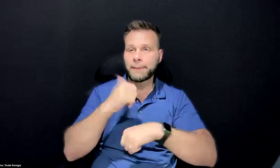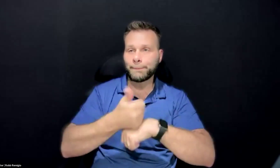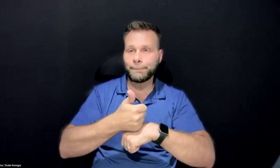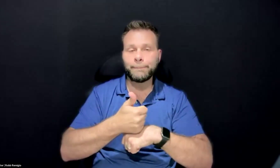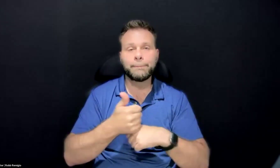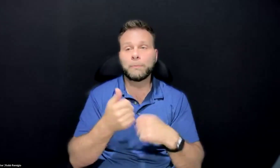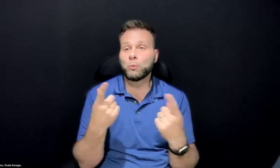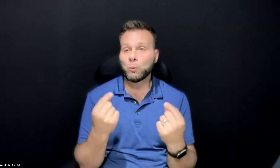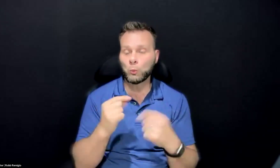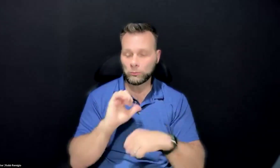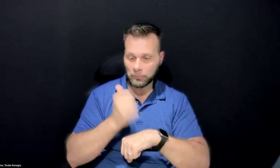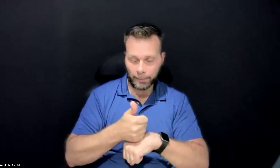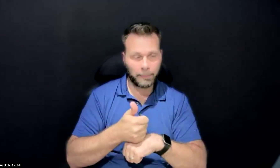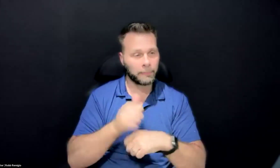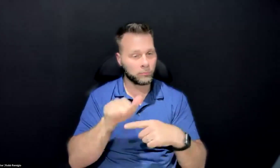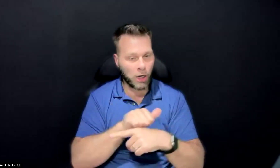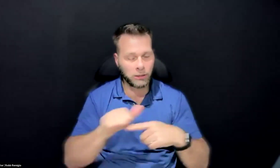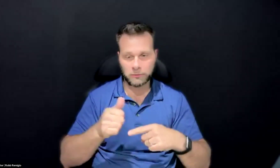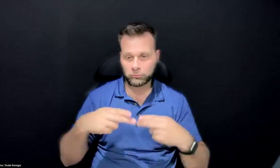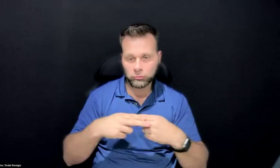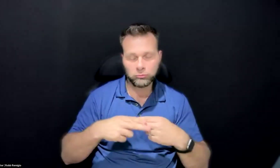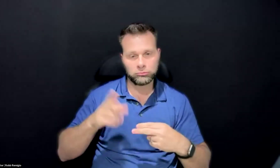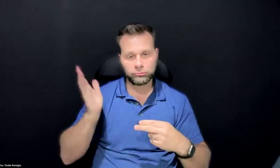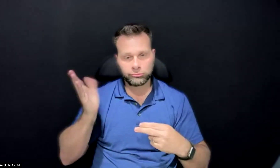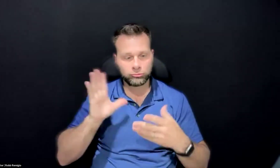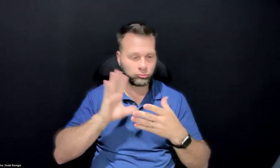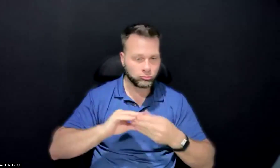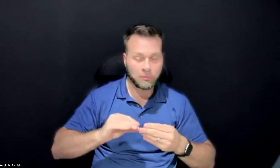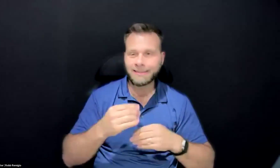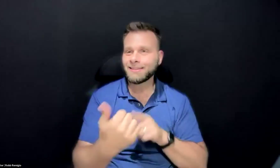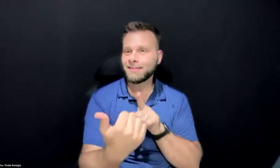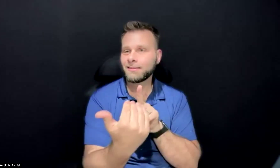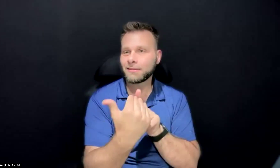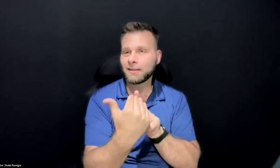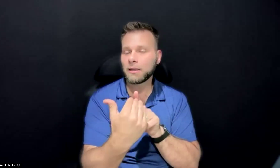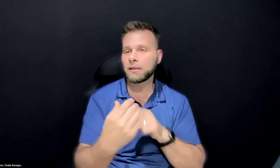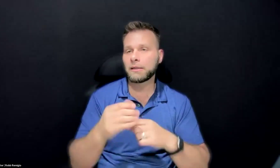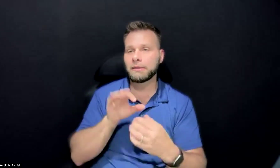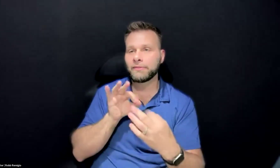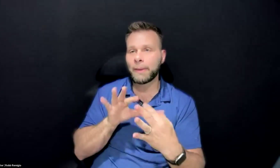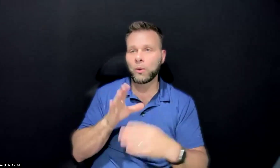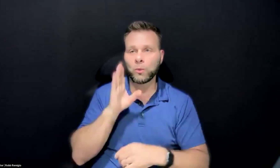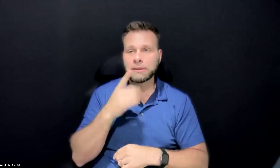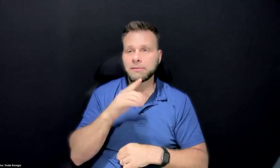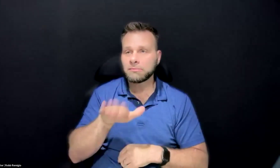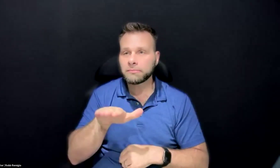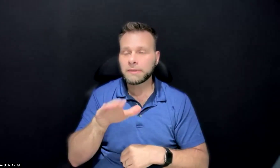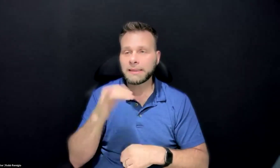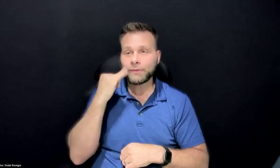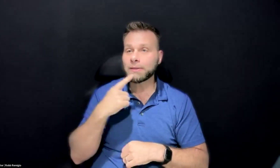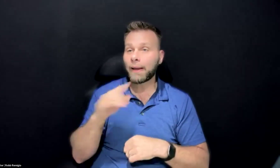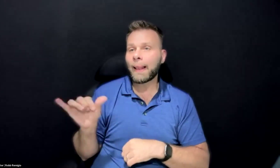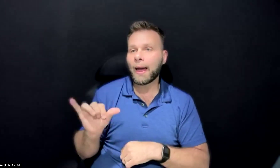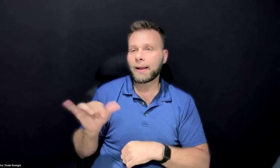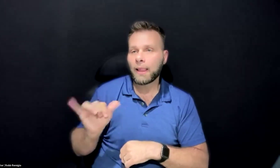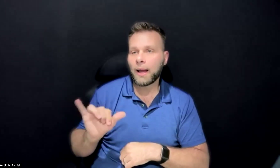coach you on things like that if you're saying like a million times, or if you should speak slower.